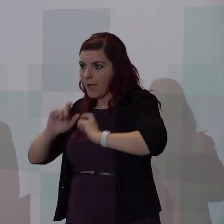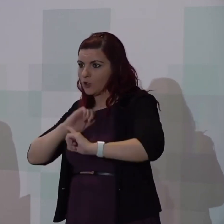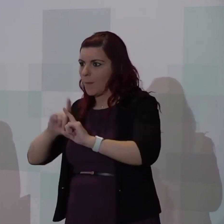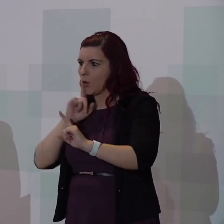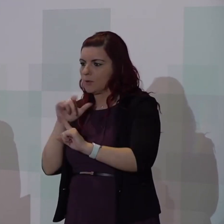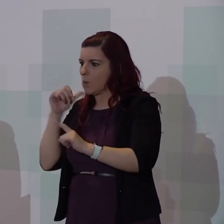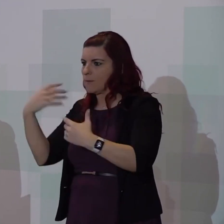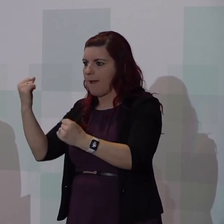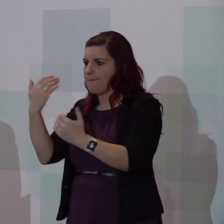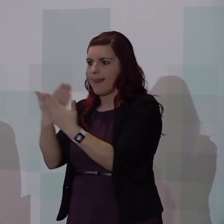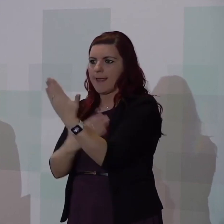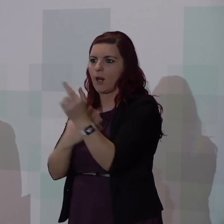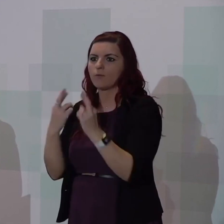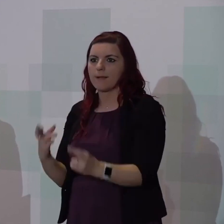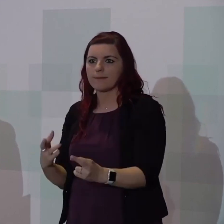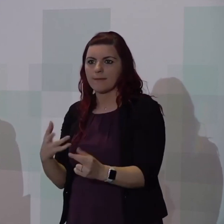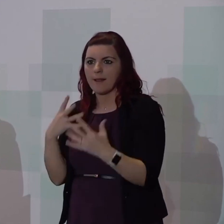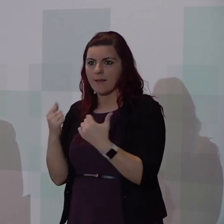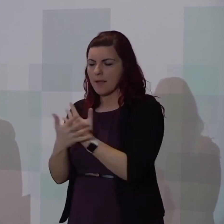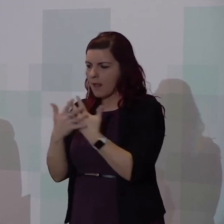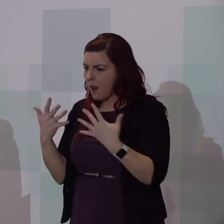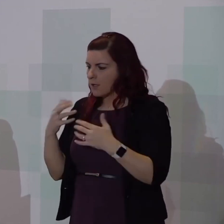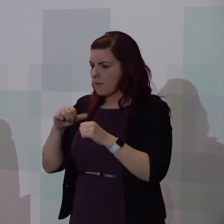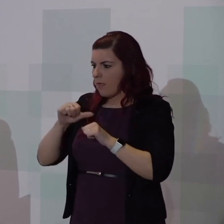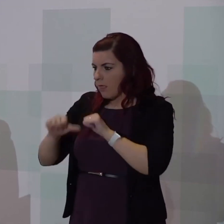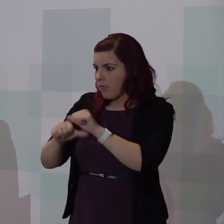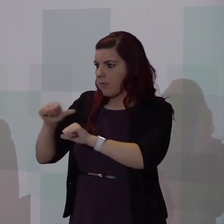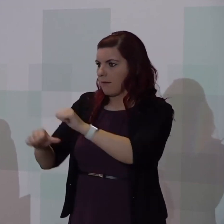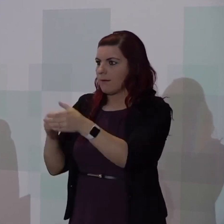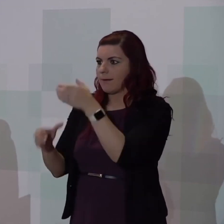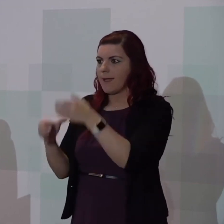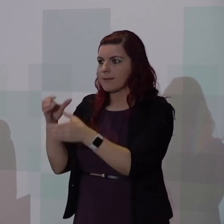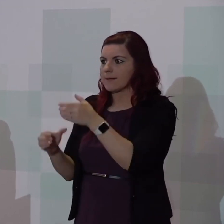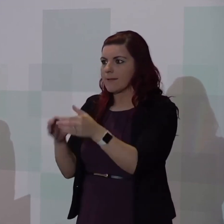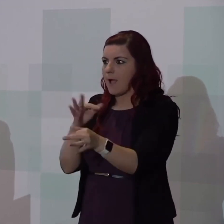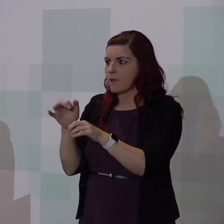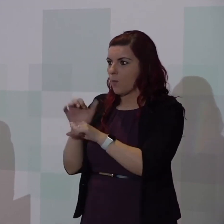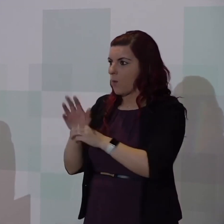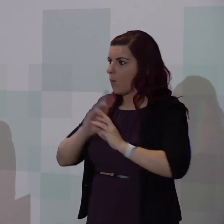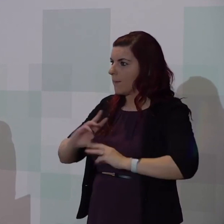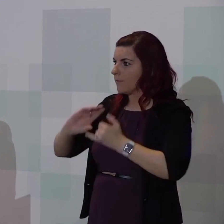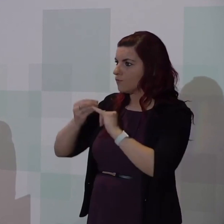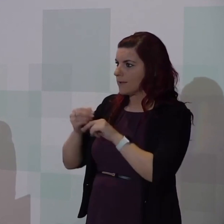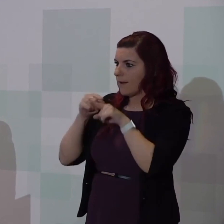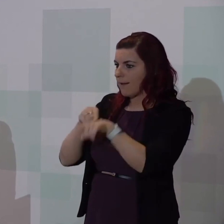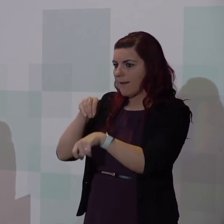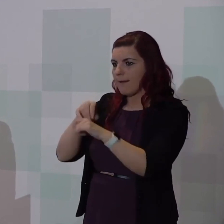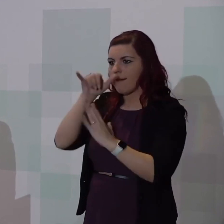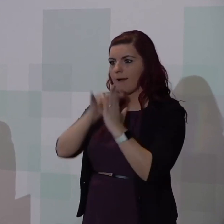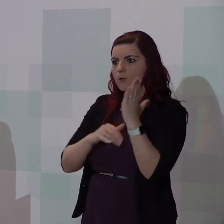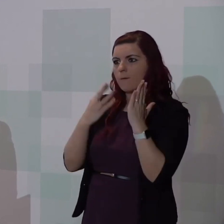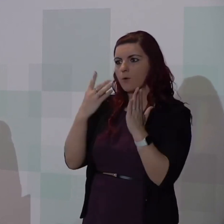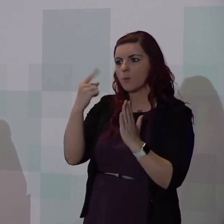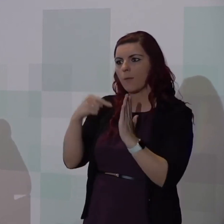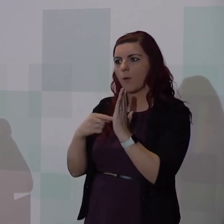rights. And there's been a whole series of cases in which women have tried to rely on Article